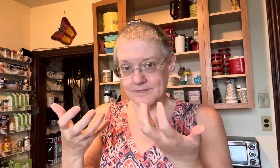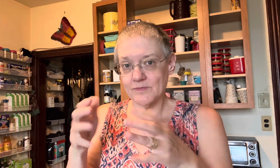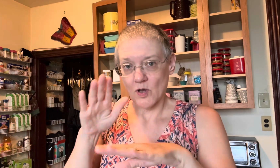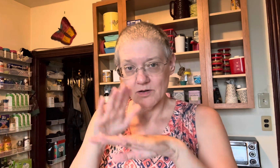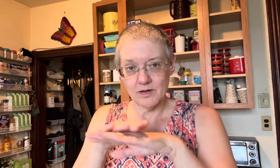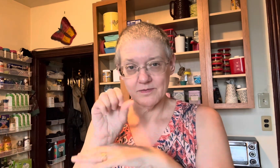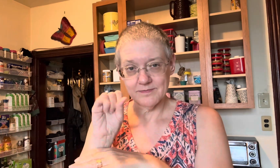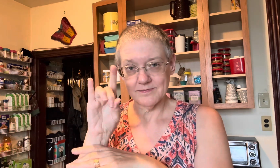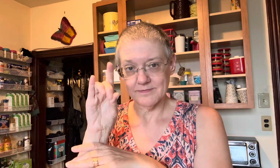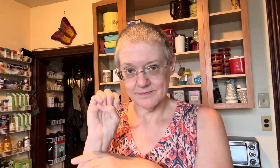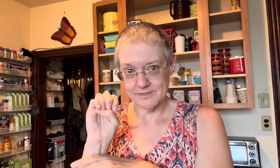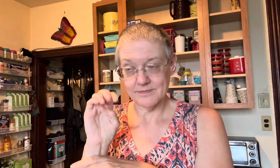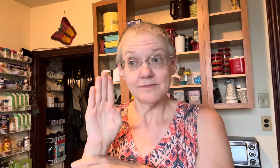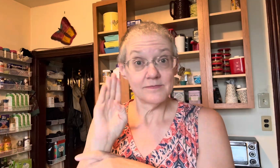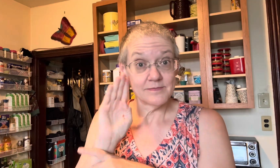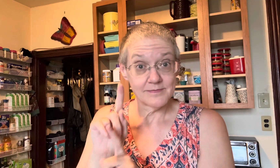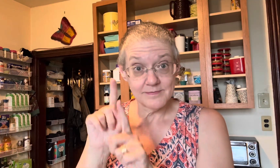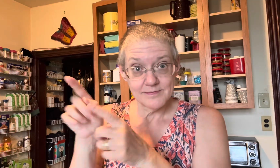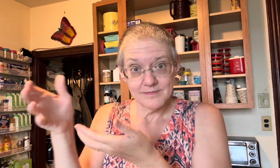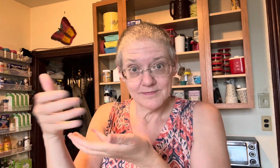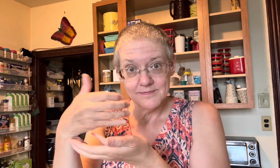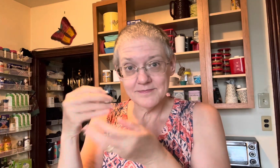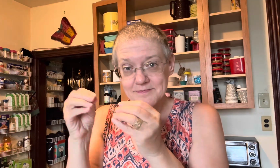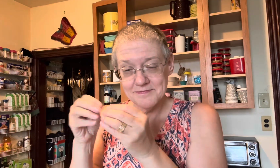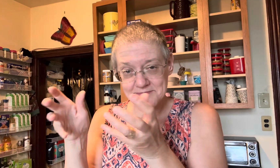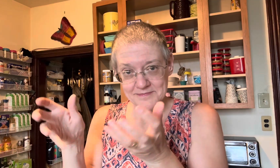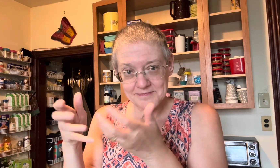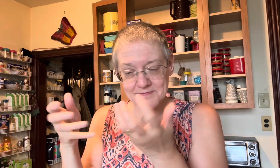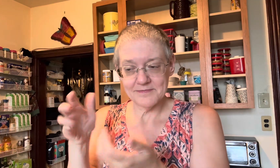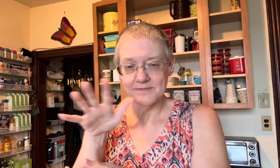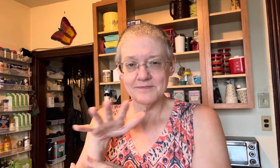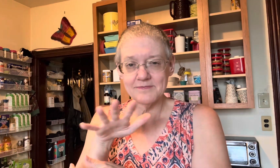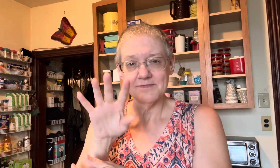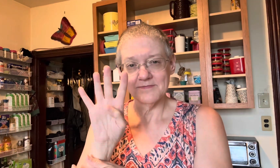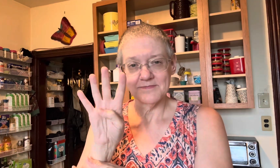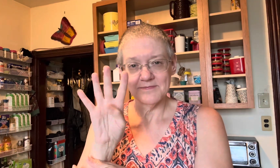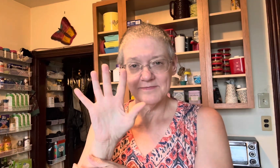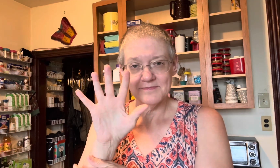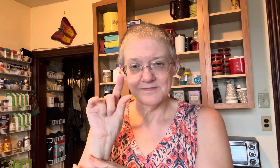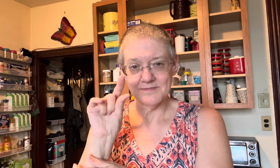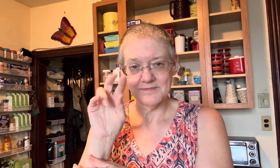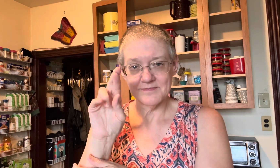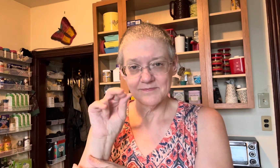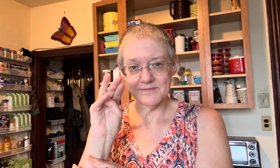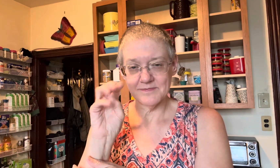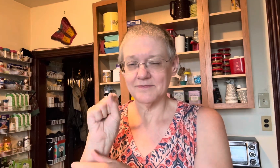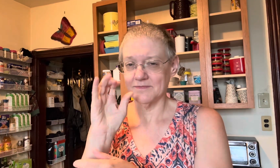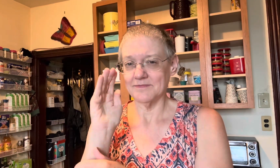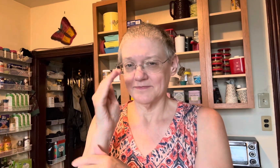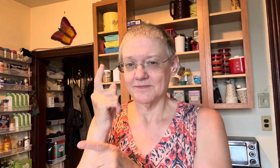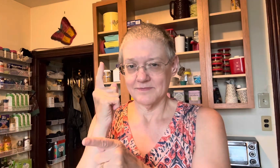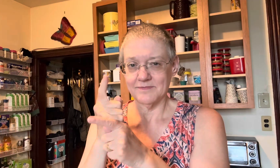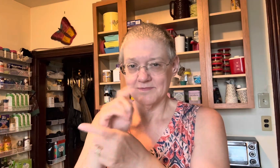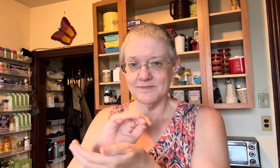Then we're going to make a taco salad with that. We'll have to go out in the garden and harvest about 45 grams